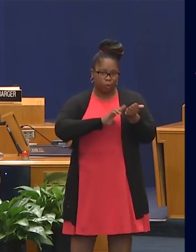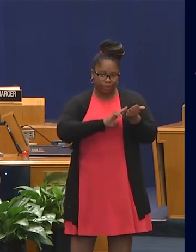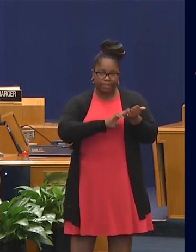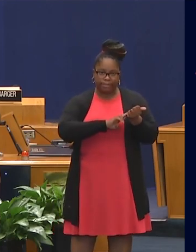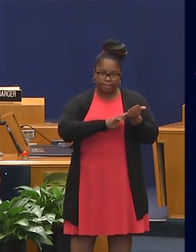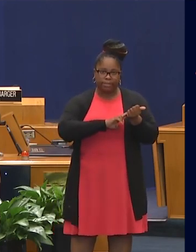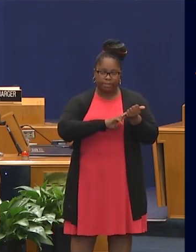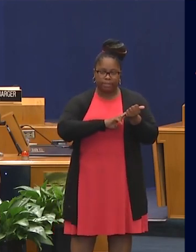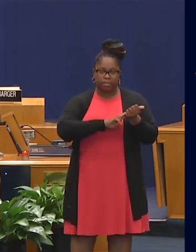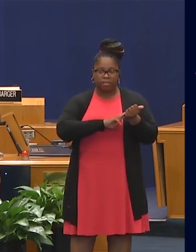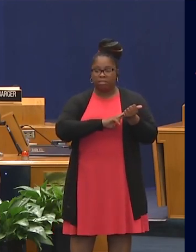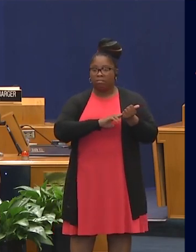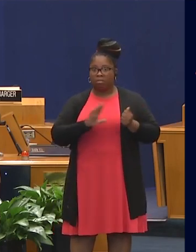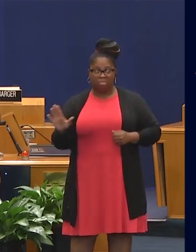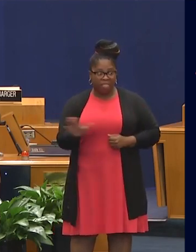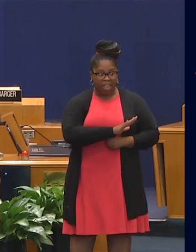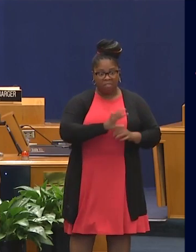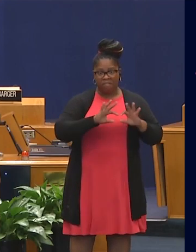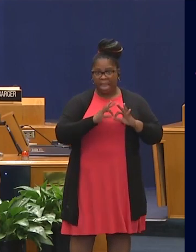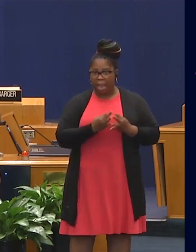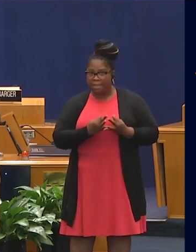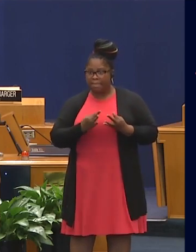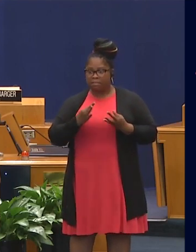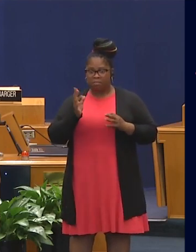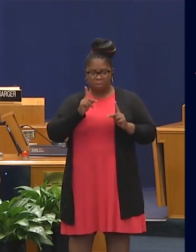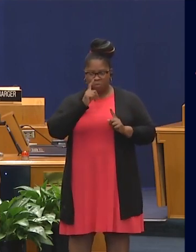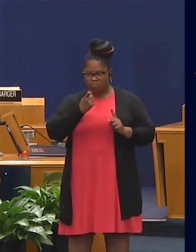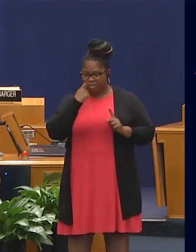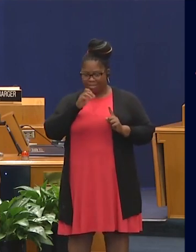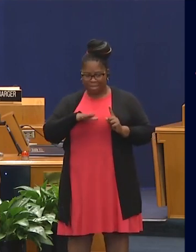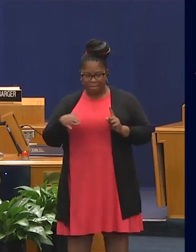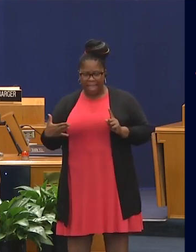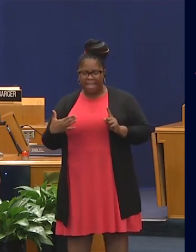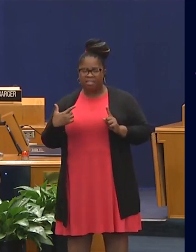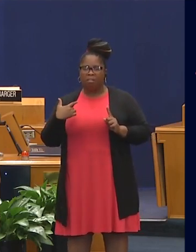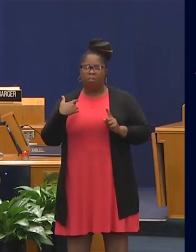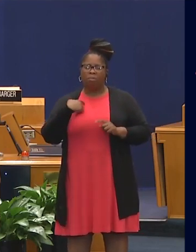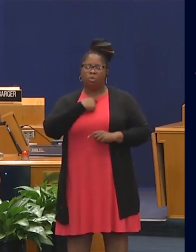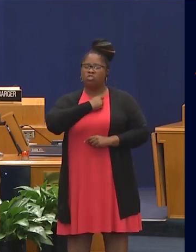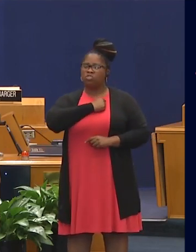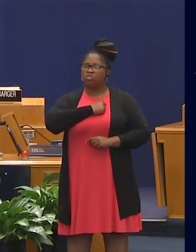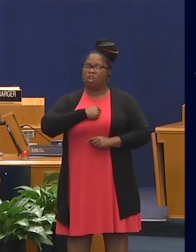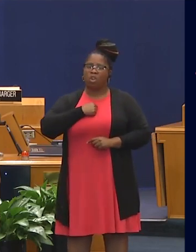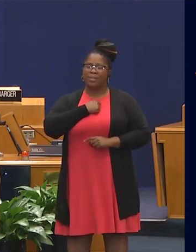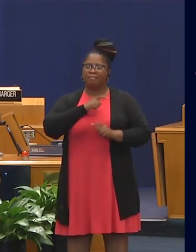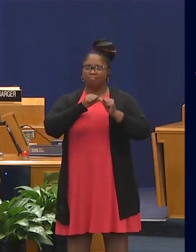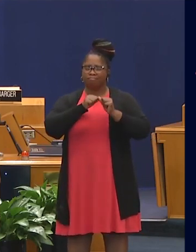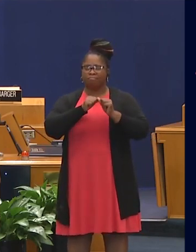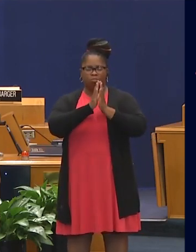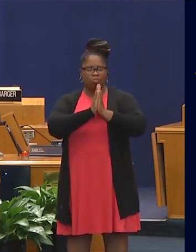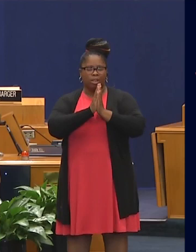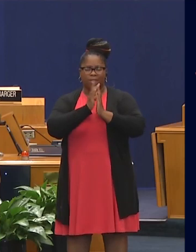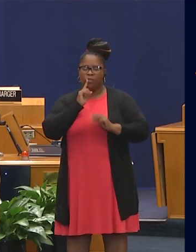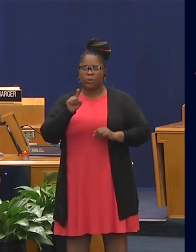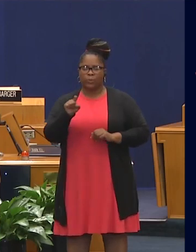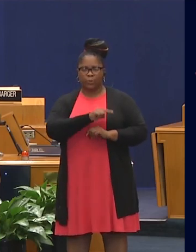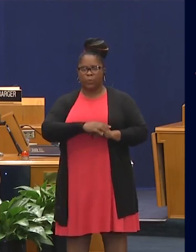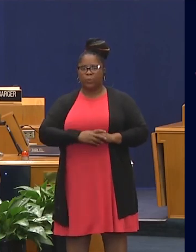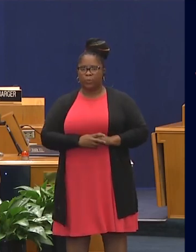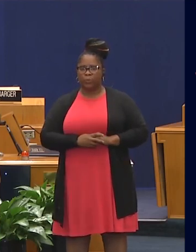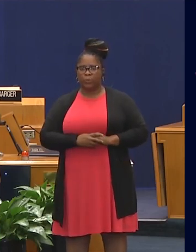to the families of the healthcare workers who lost their lives, we're very sorry for your loss, and we keep you in our prayers. These